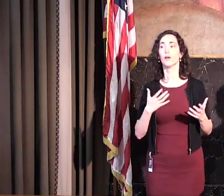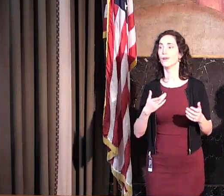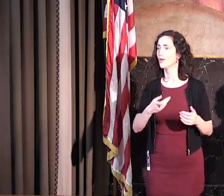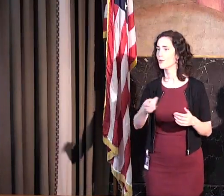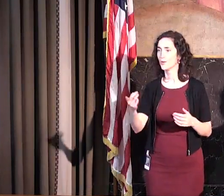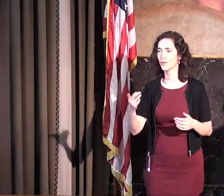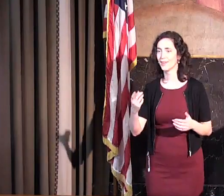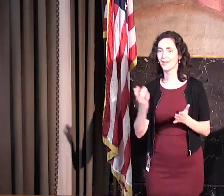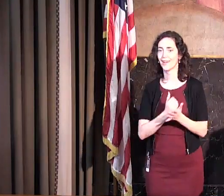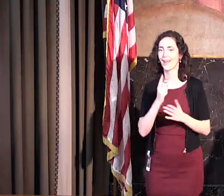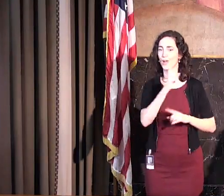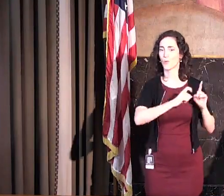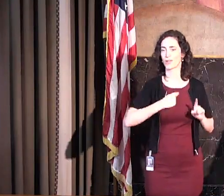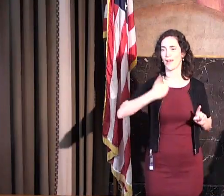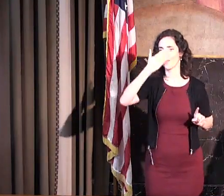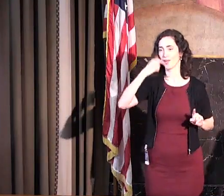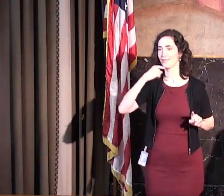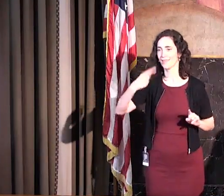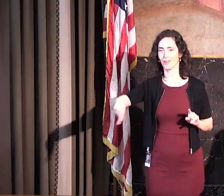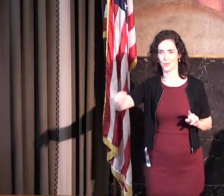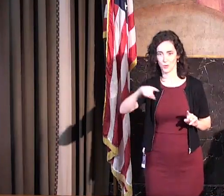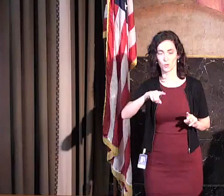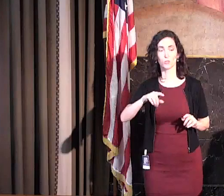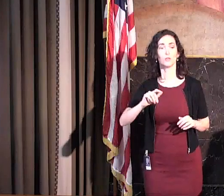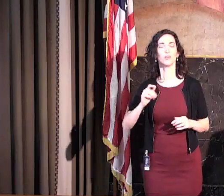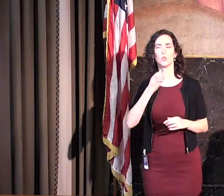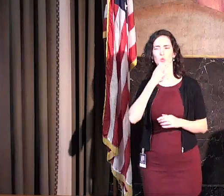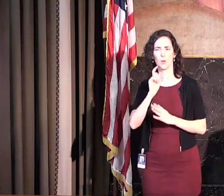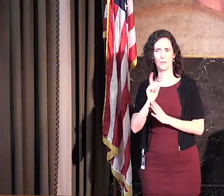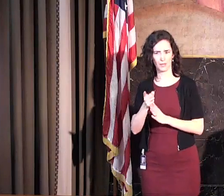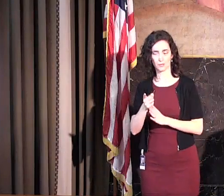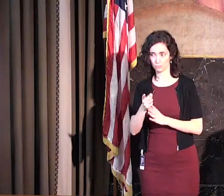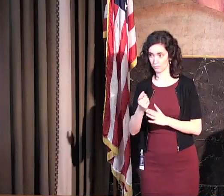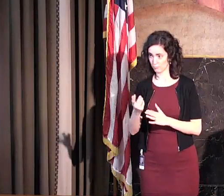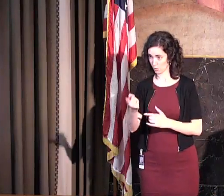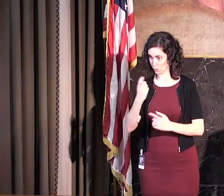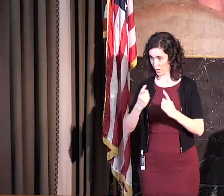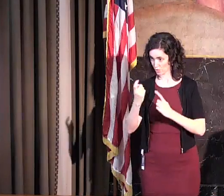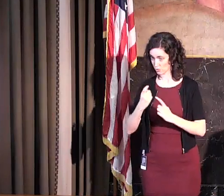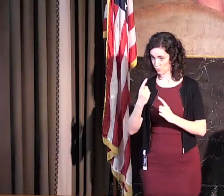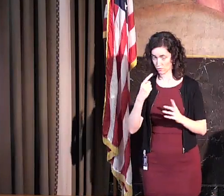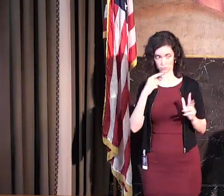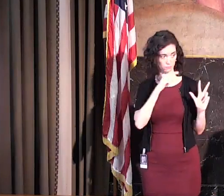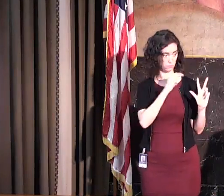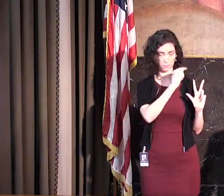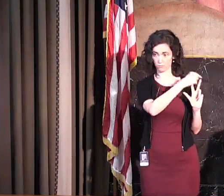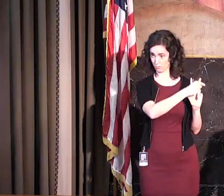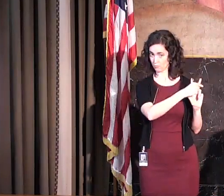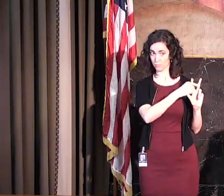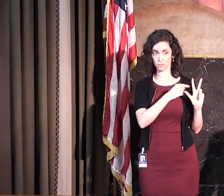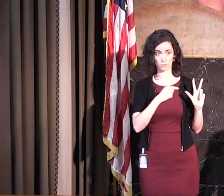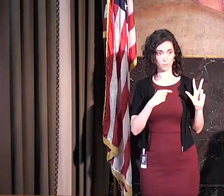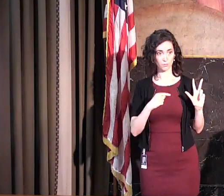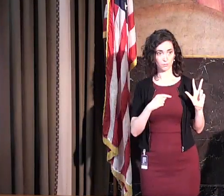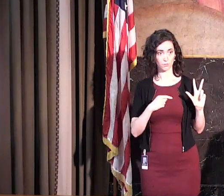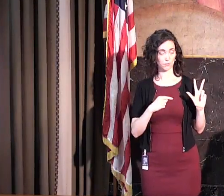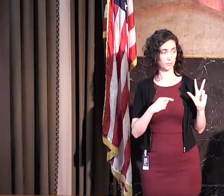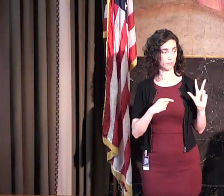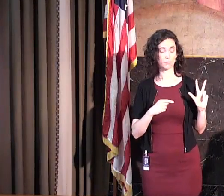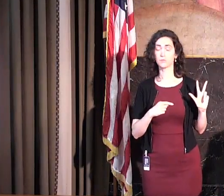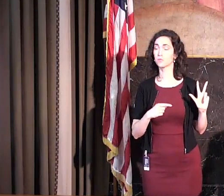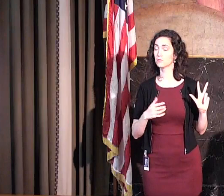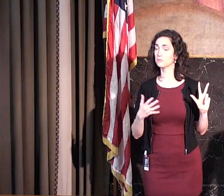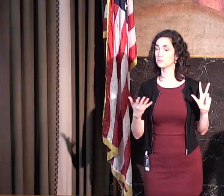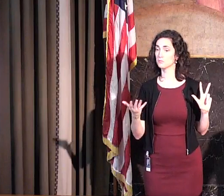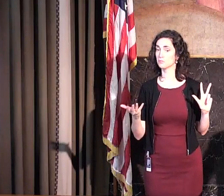they were up here, so when we get to questions in a minute, if you have questions for any of the